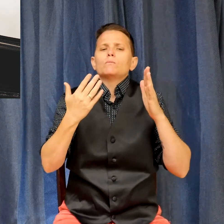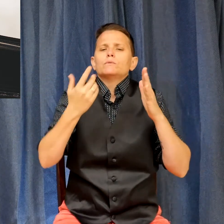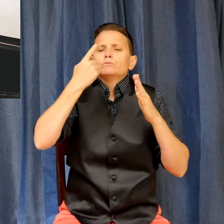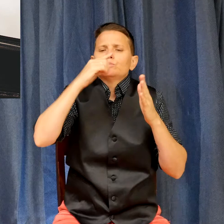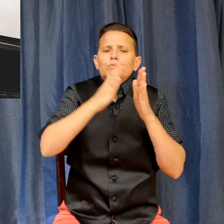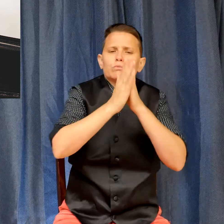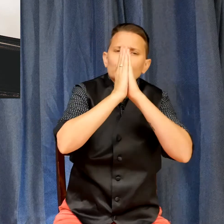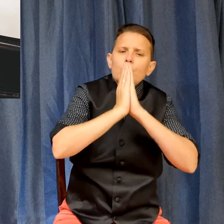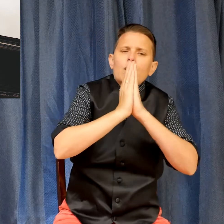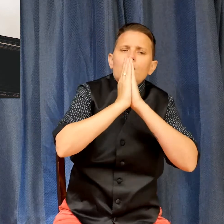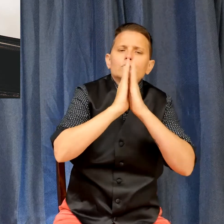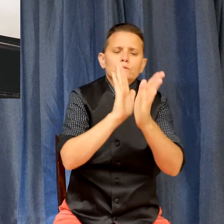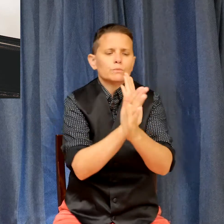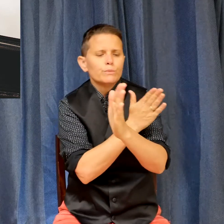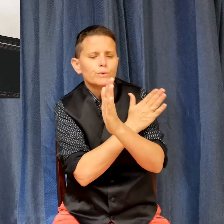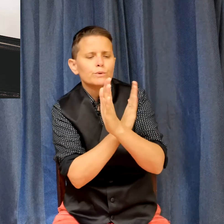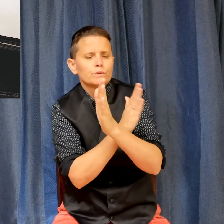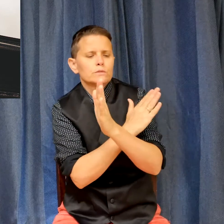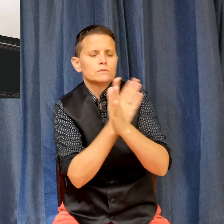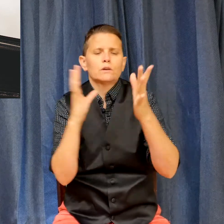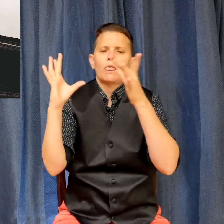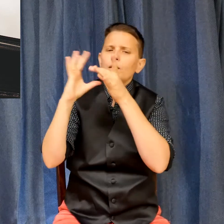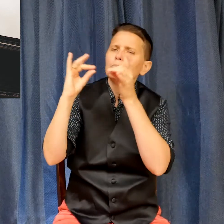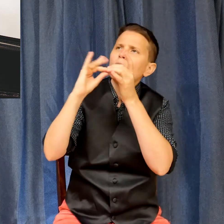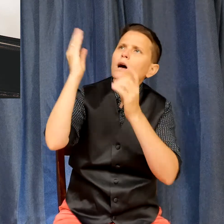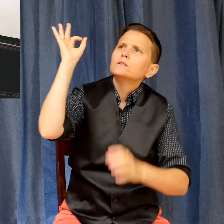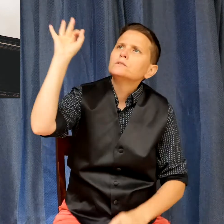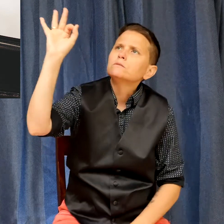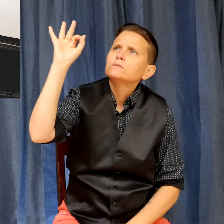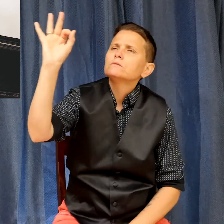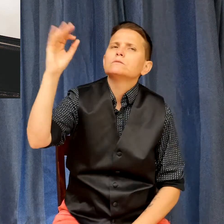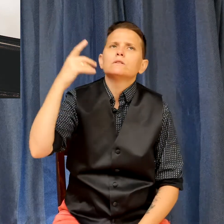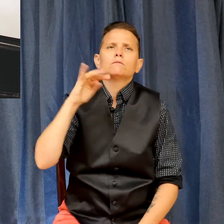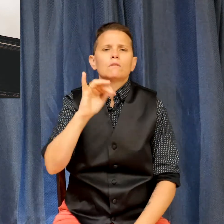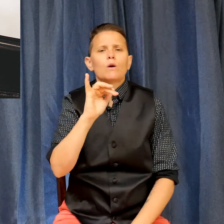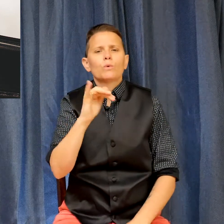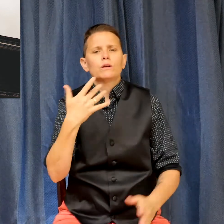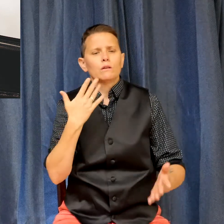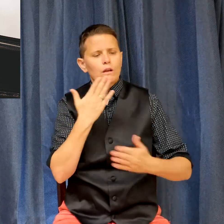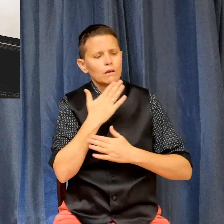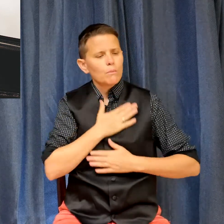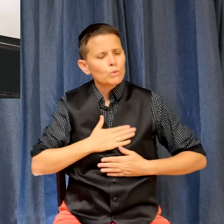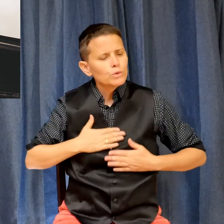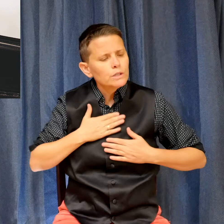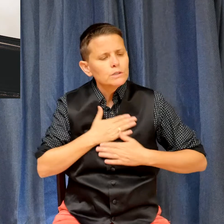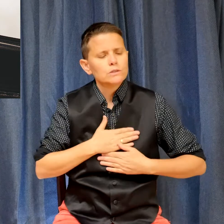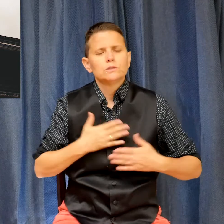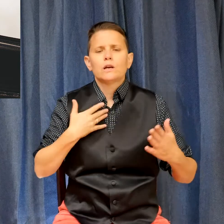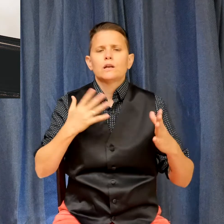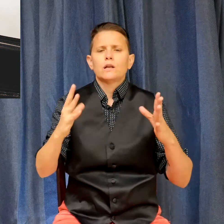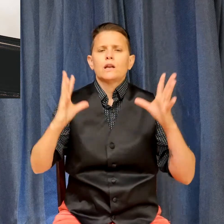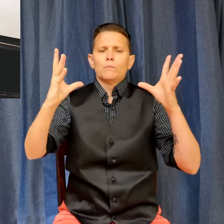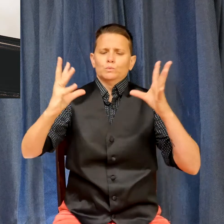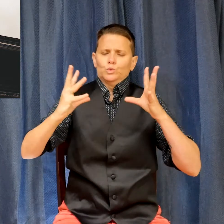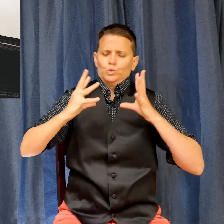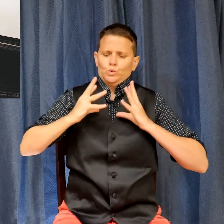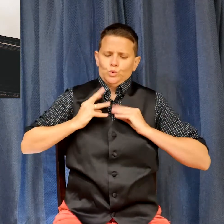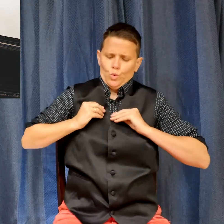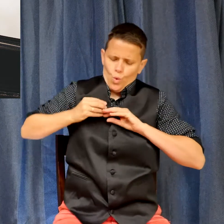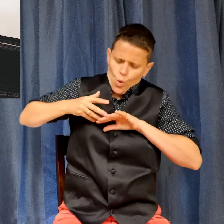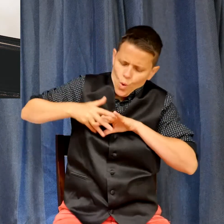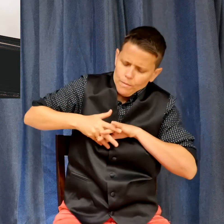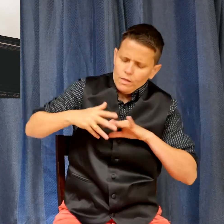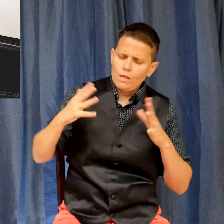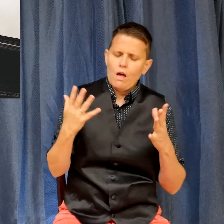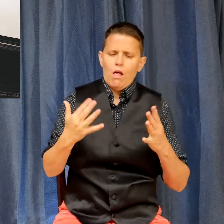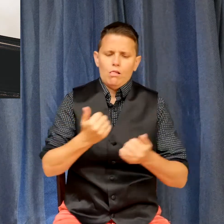that this is a time of soul renewal, that this is a time for appreciating and absorbing that healing